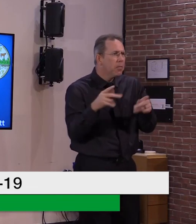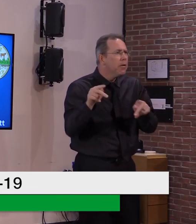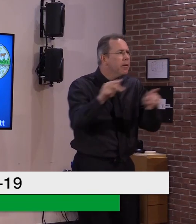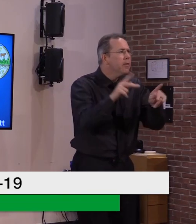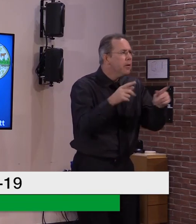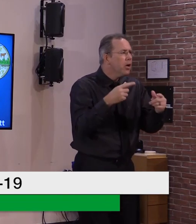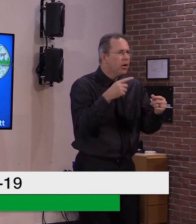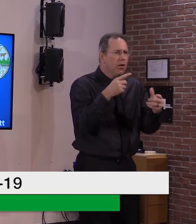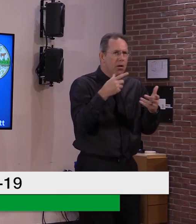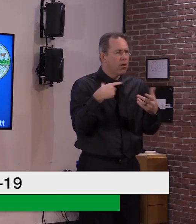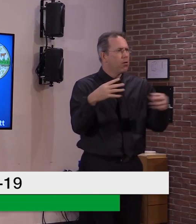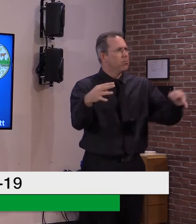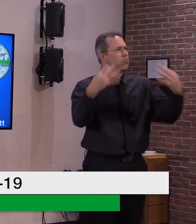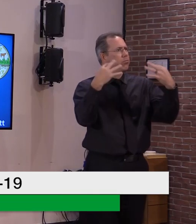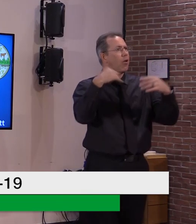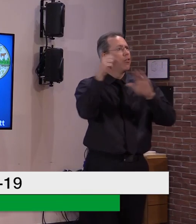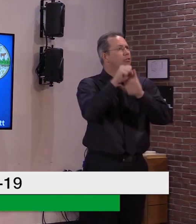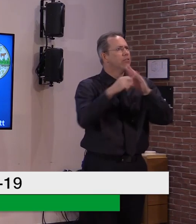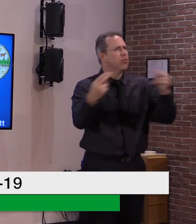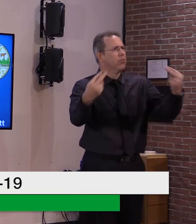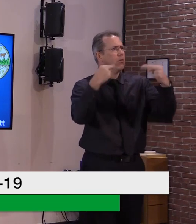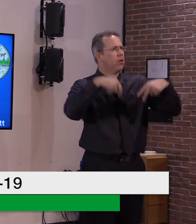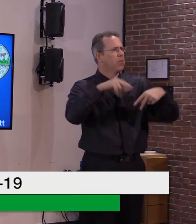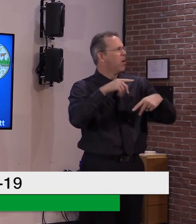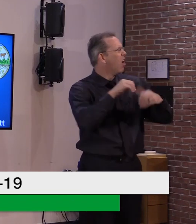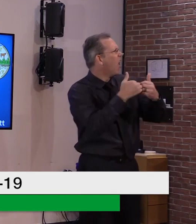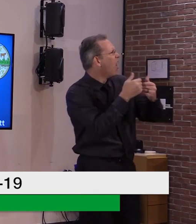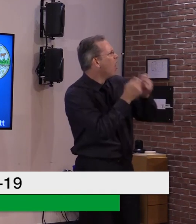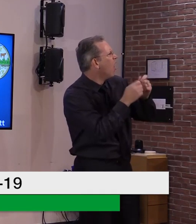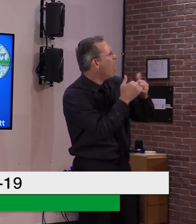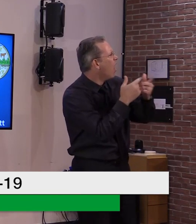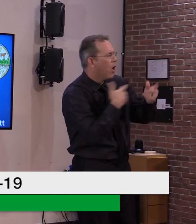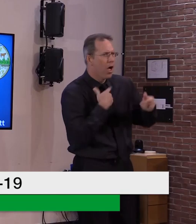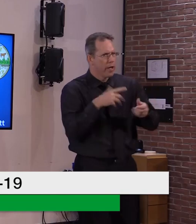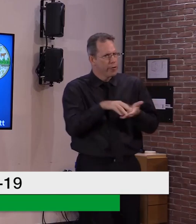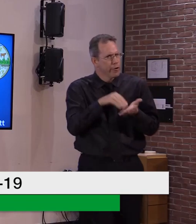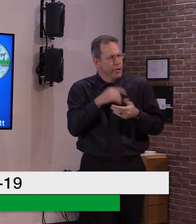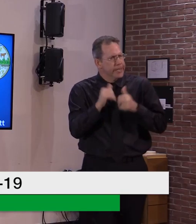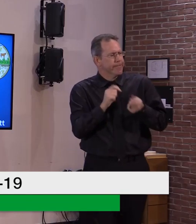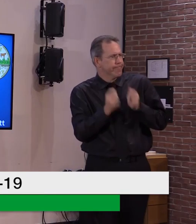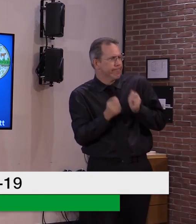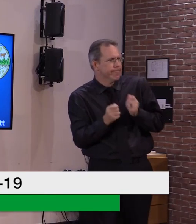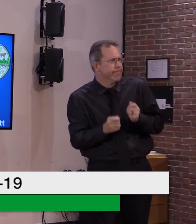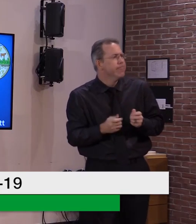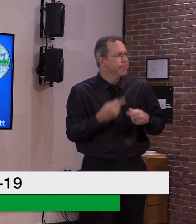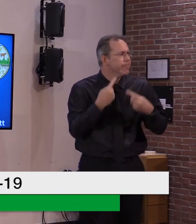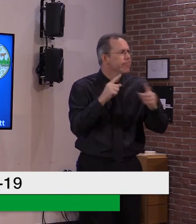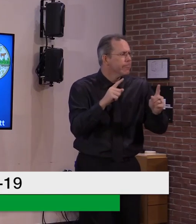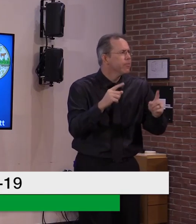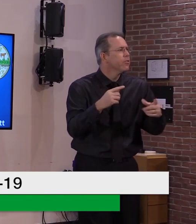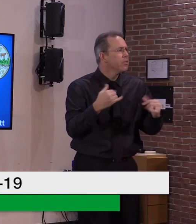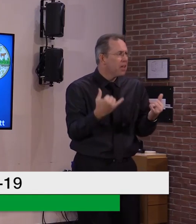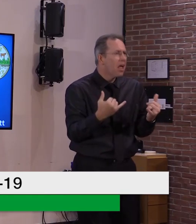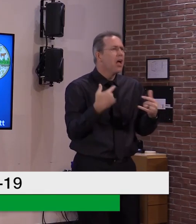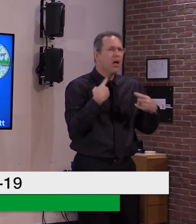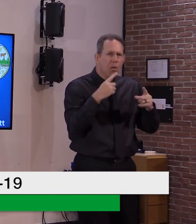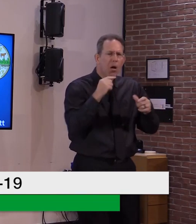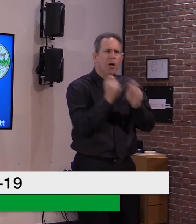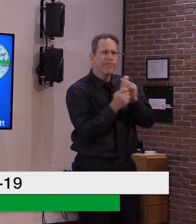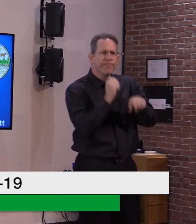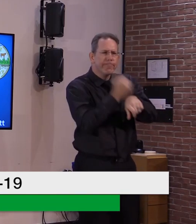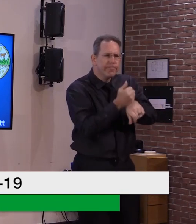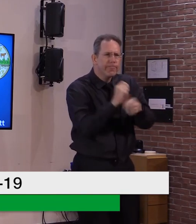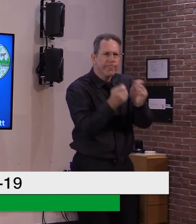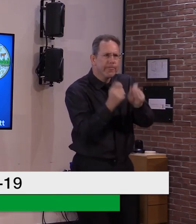would say what we're doing today i believe will be beneficial for us especially over the next couple of months